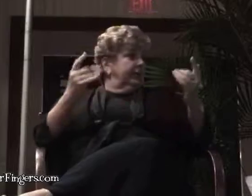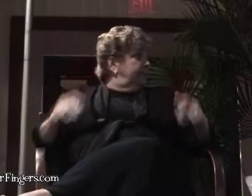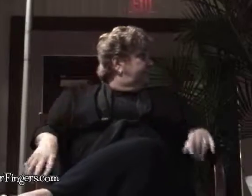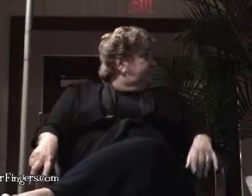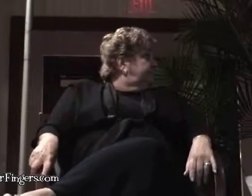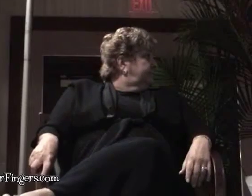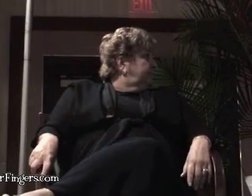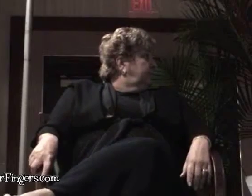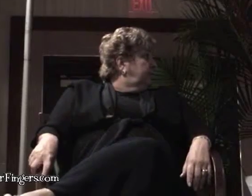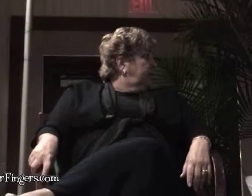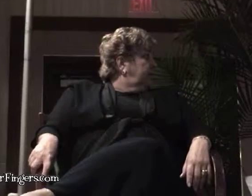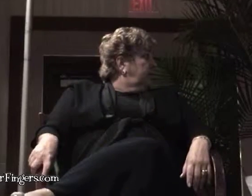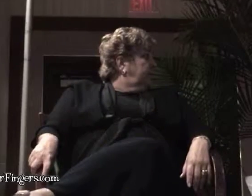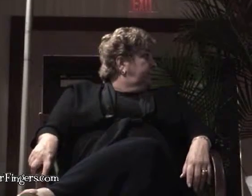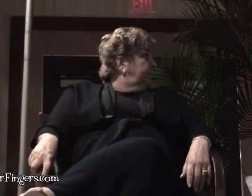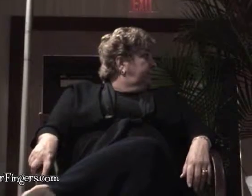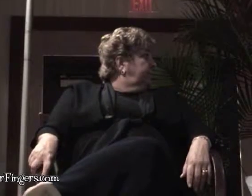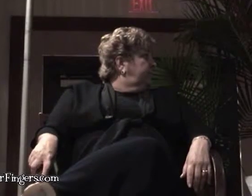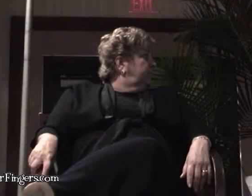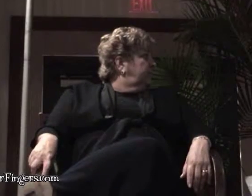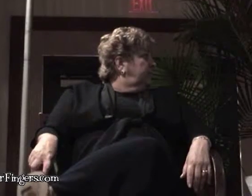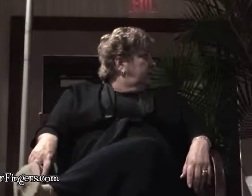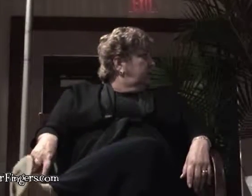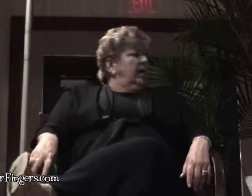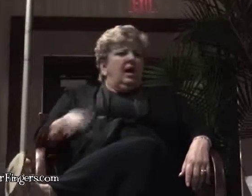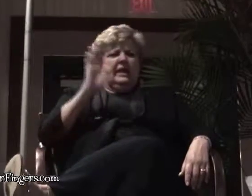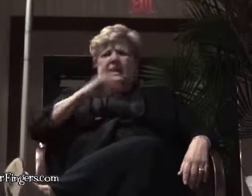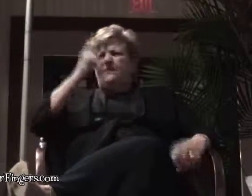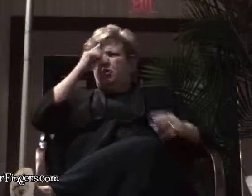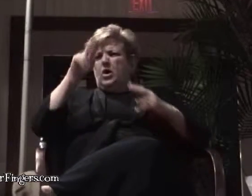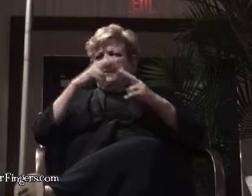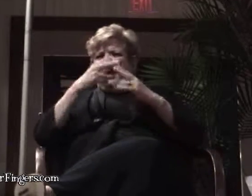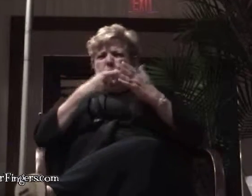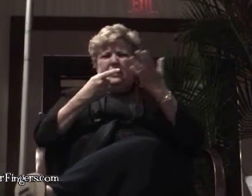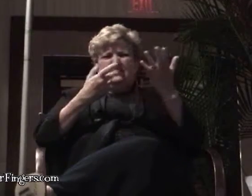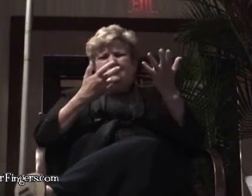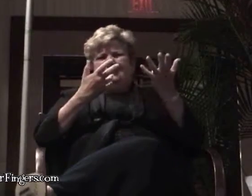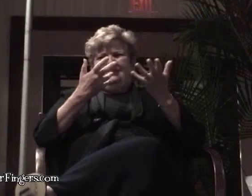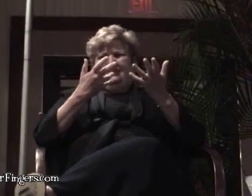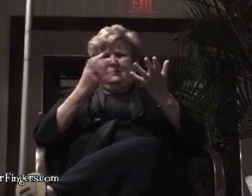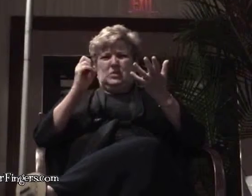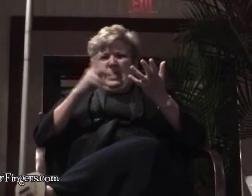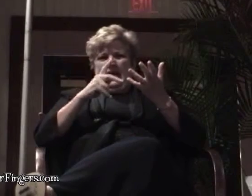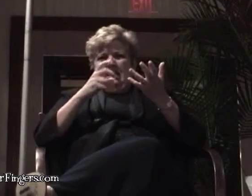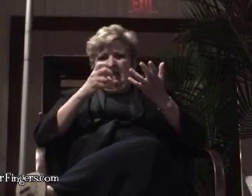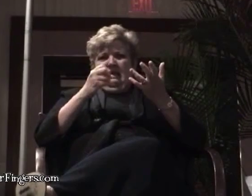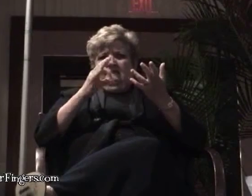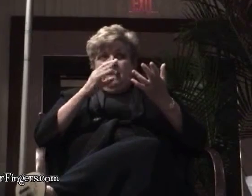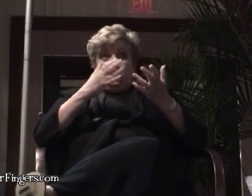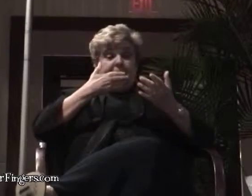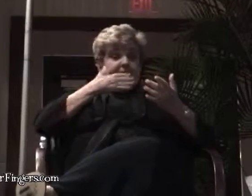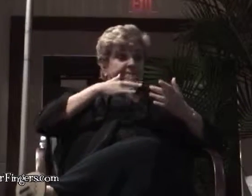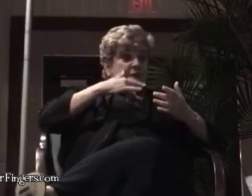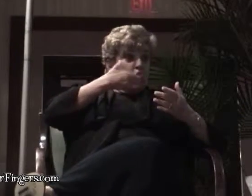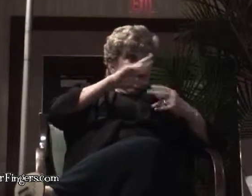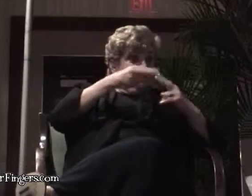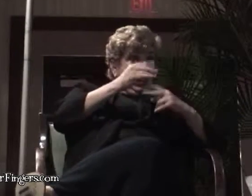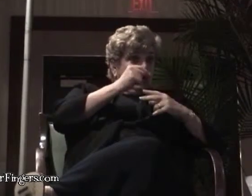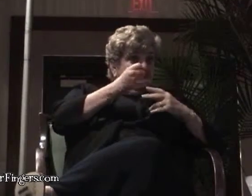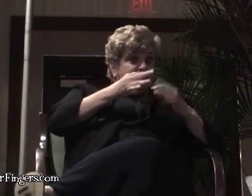And so I had never given a thought to what am I going to feel good about this tomorrow if I do this? And so I made a list of things that I